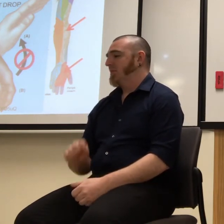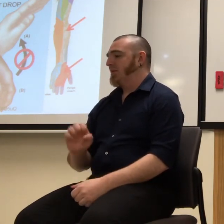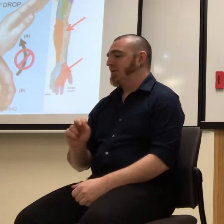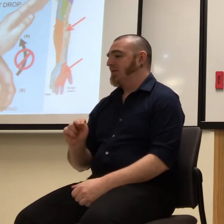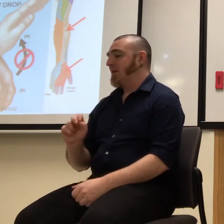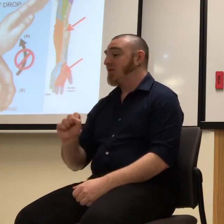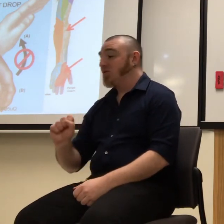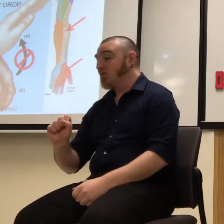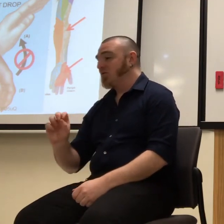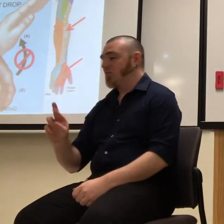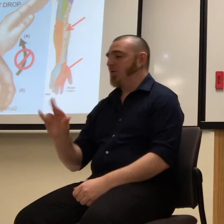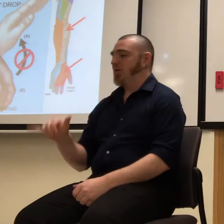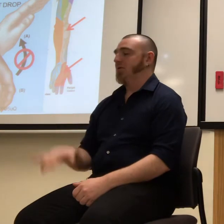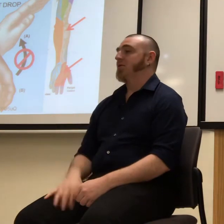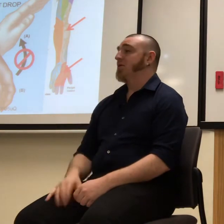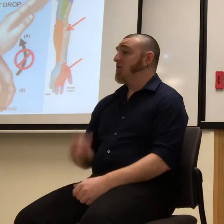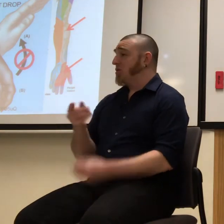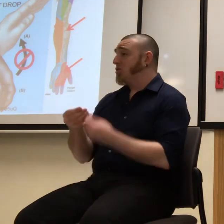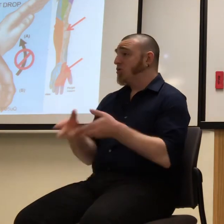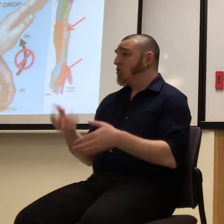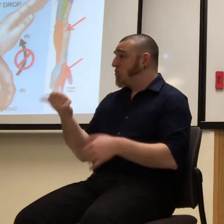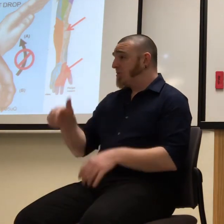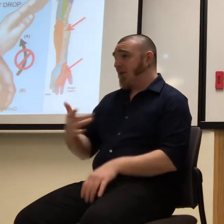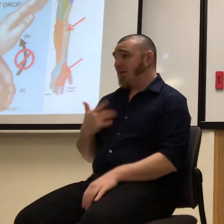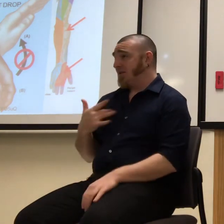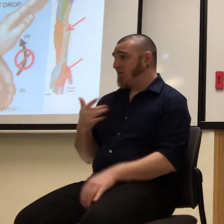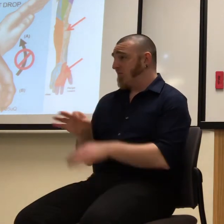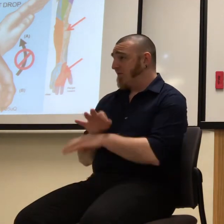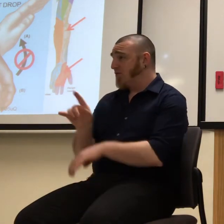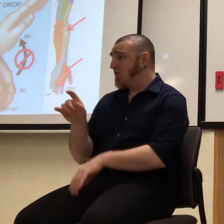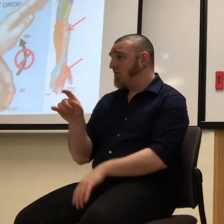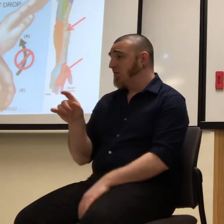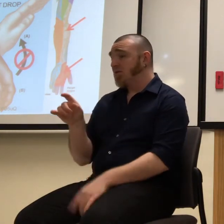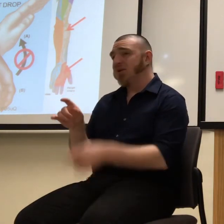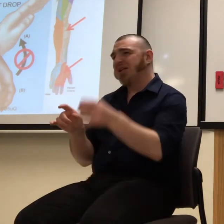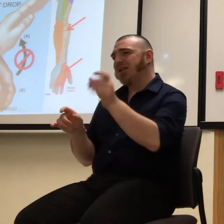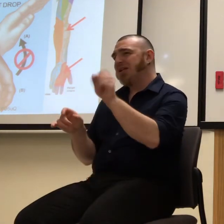Sensory. Did she lose any sensory function?